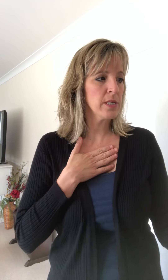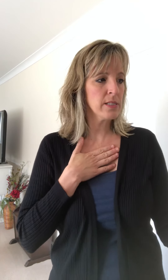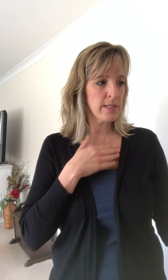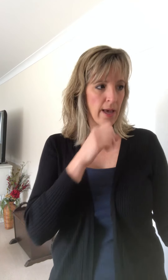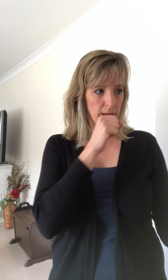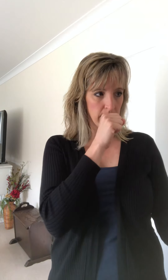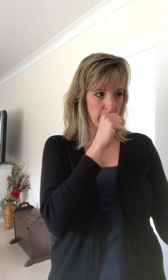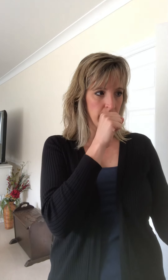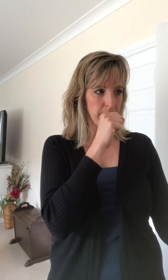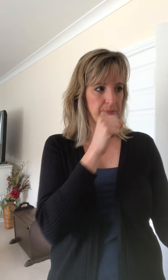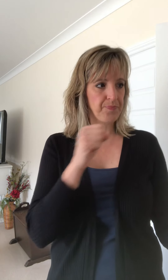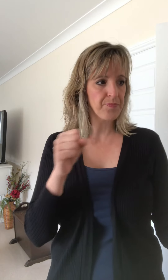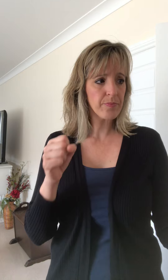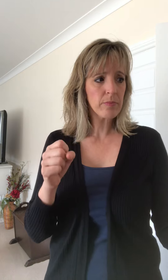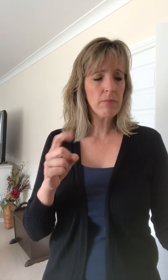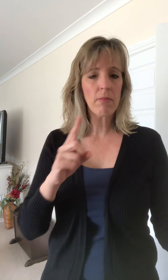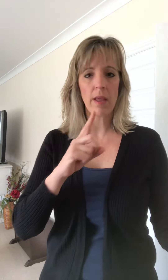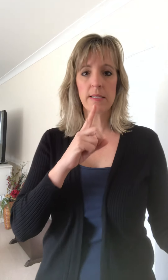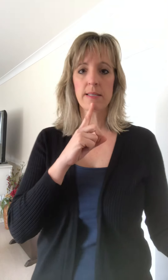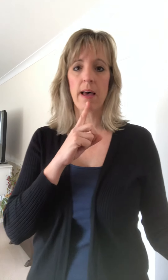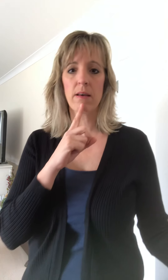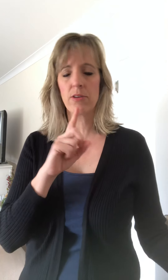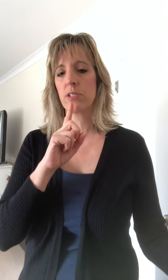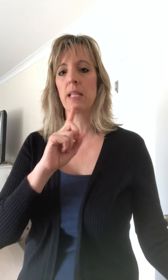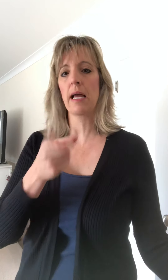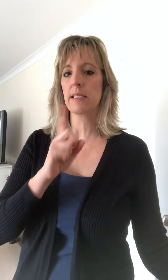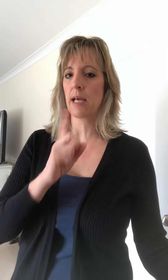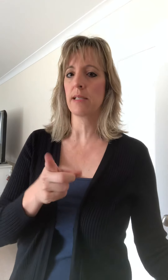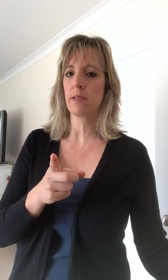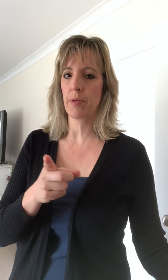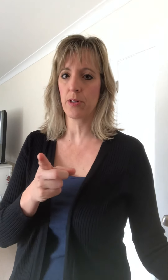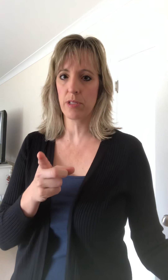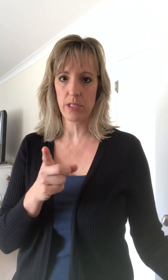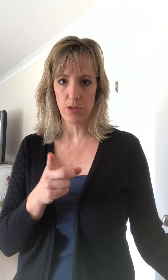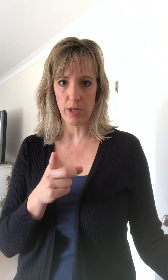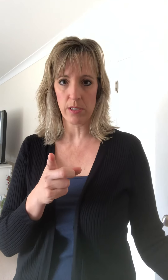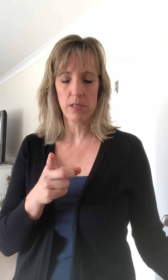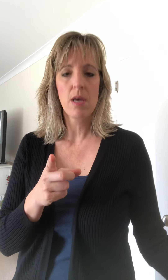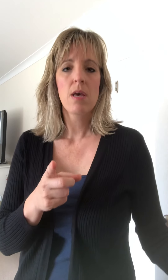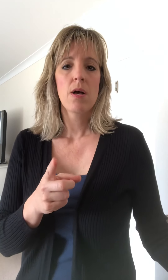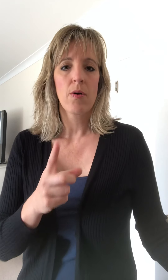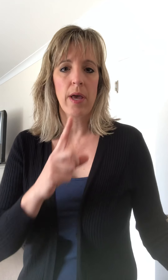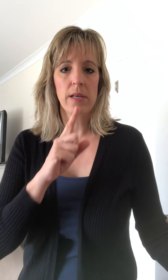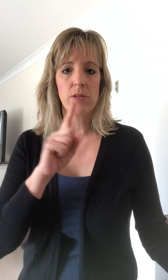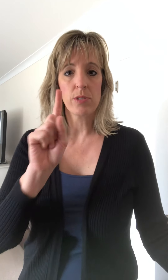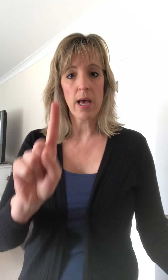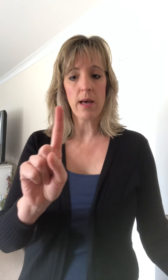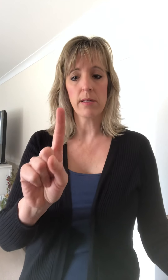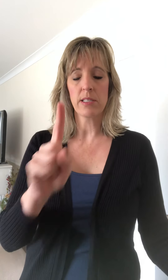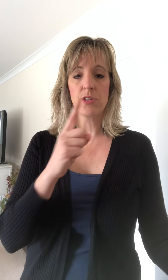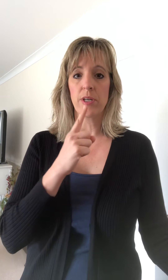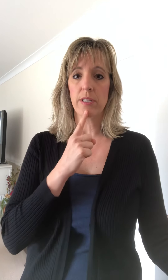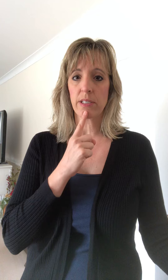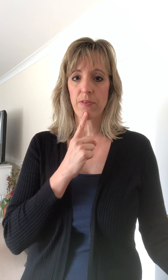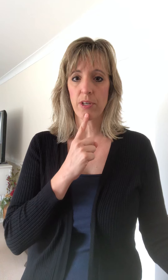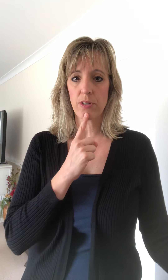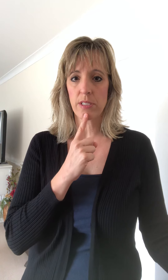is tell. And tell, there's a lot of signs up here that do this. Okay, so tell is your index finger is at